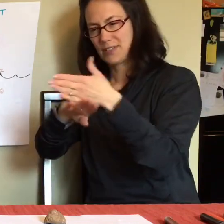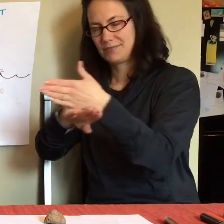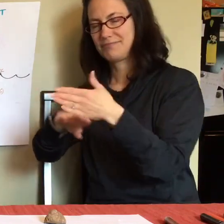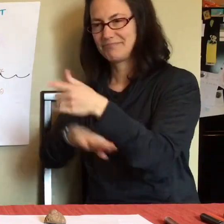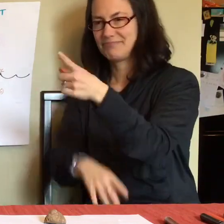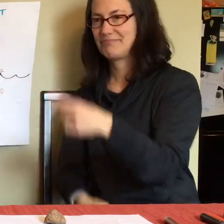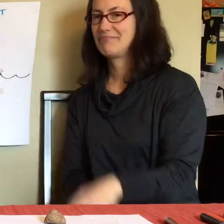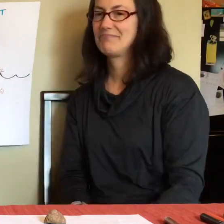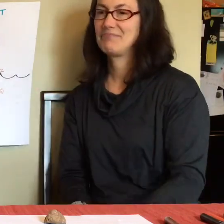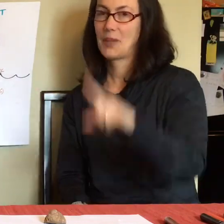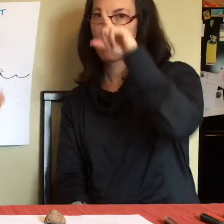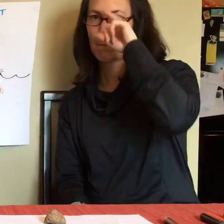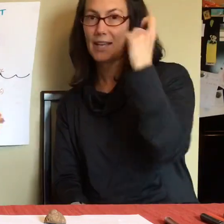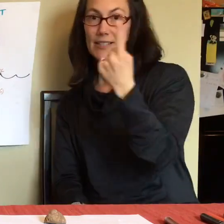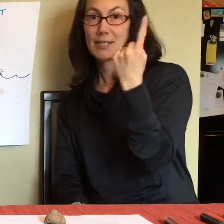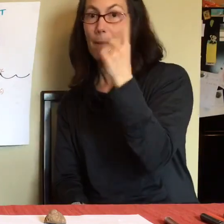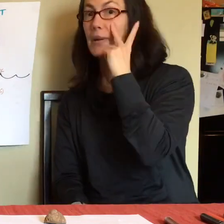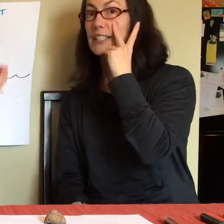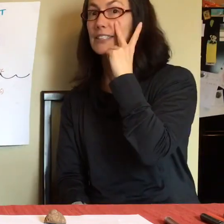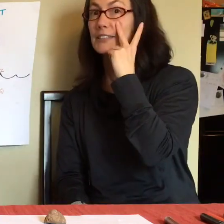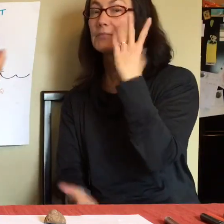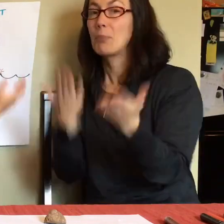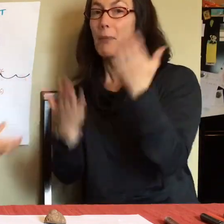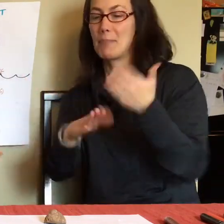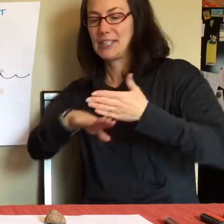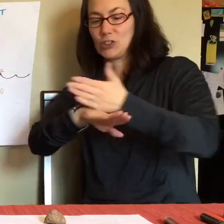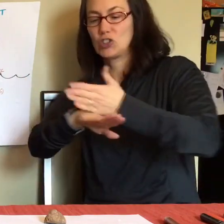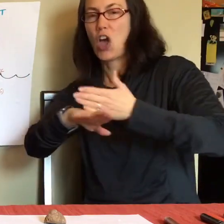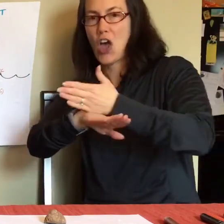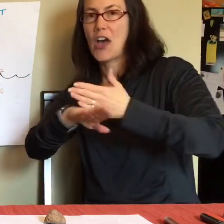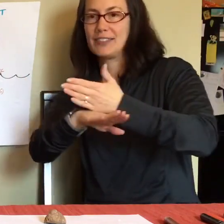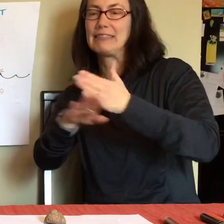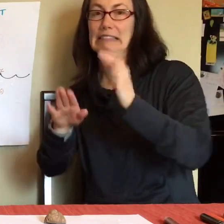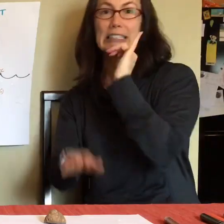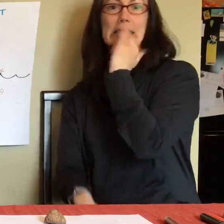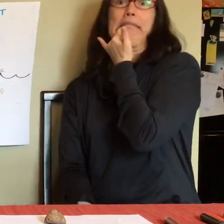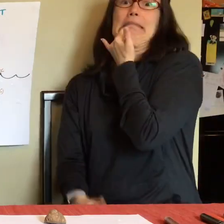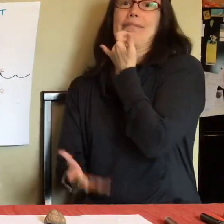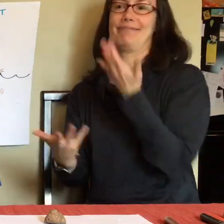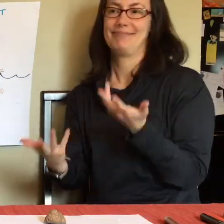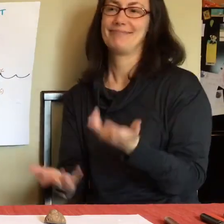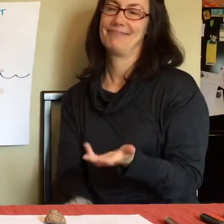has spikes. Because someone probably sawed it and then they accidentally messed up and cut it.